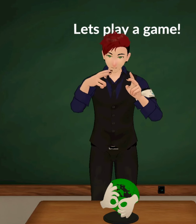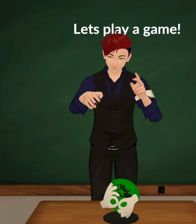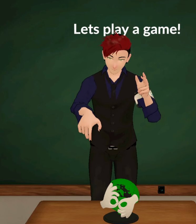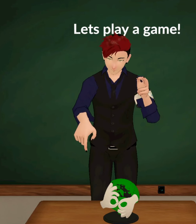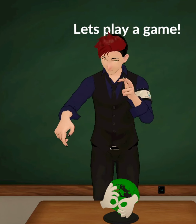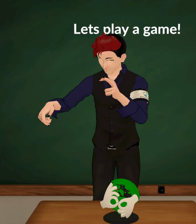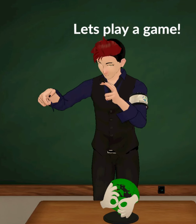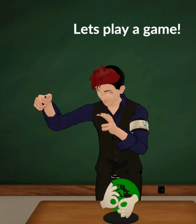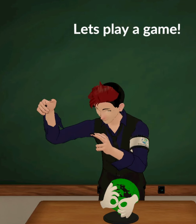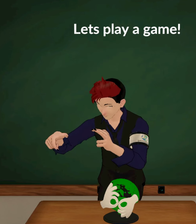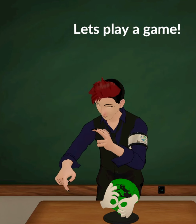partner.